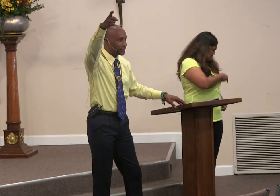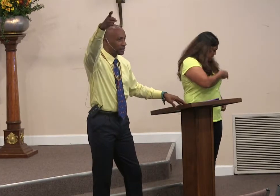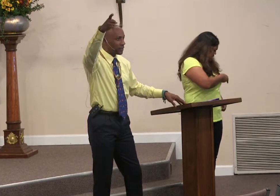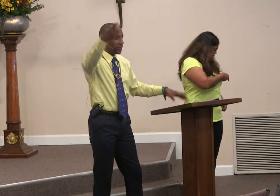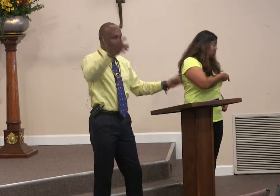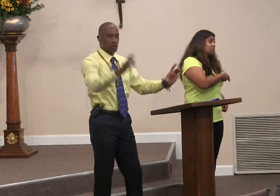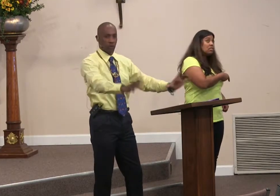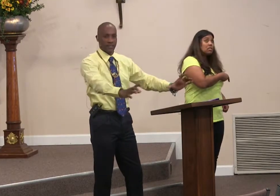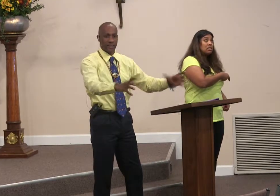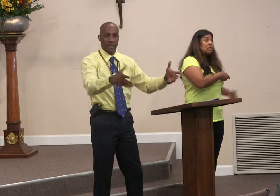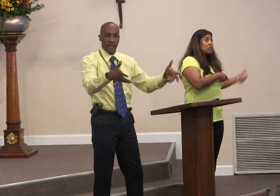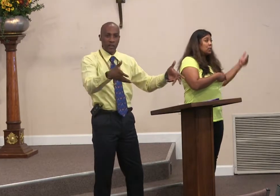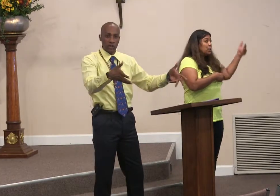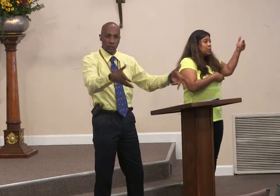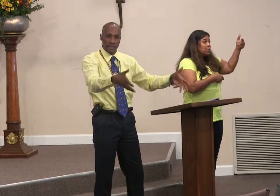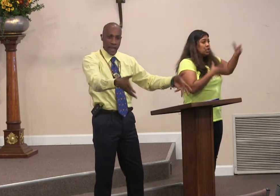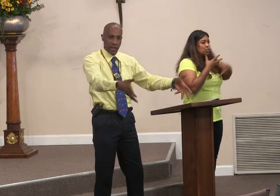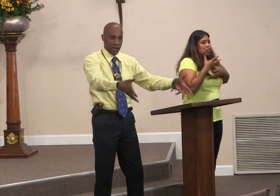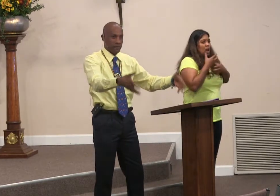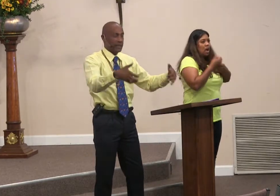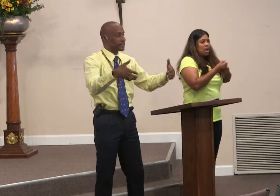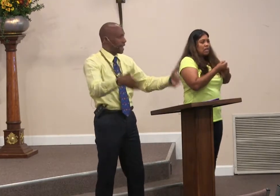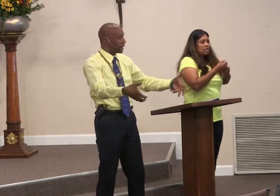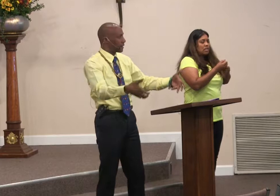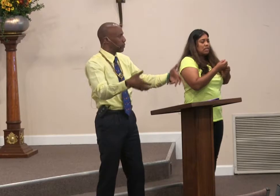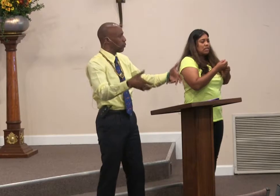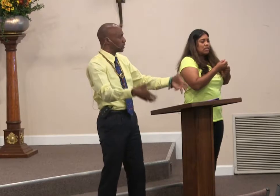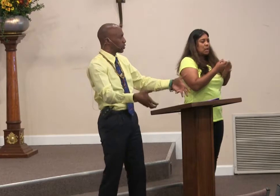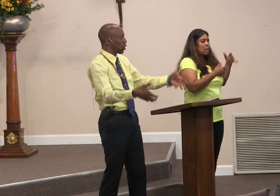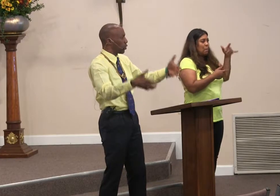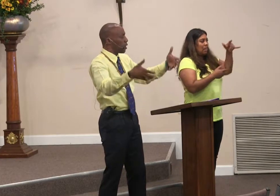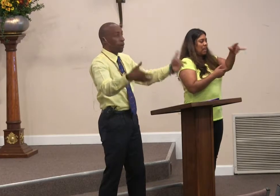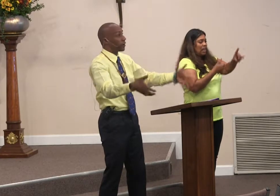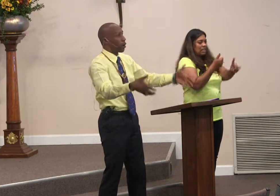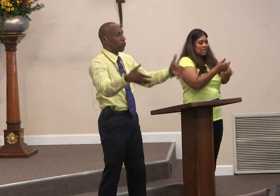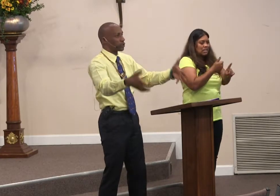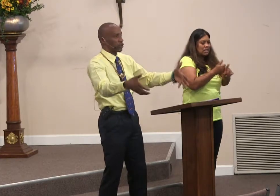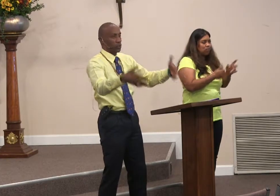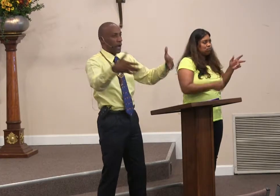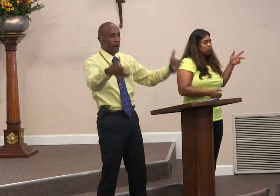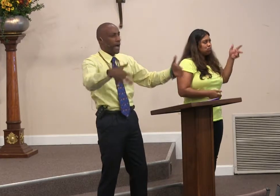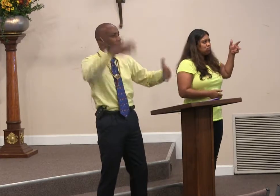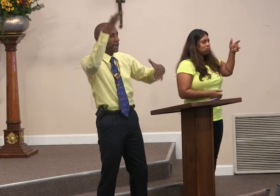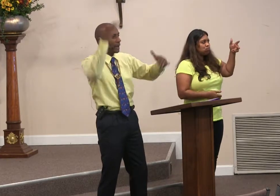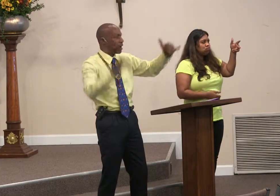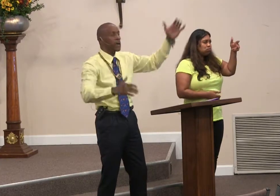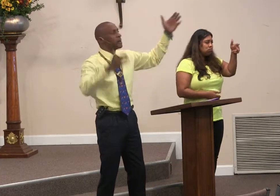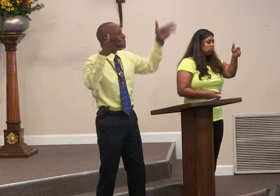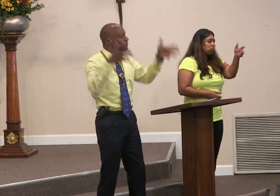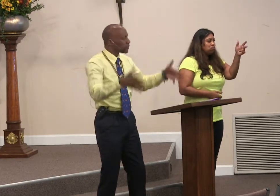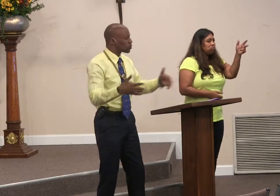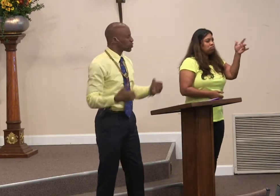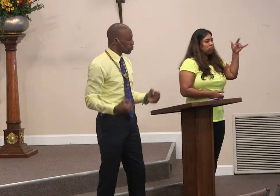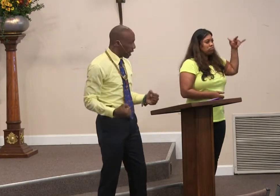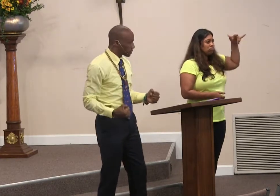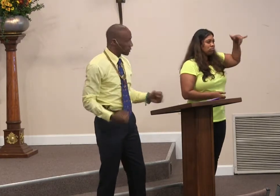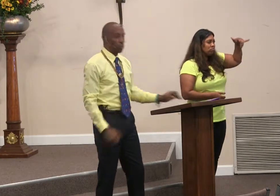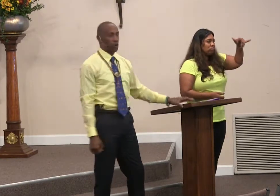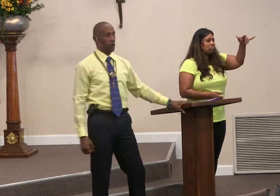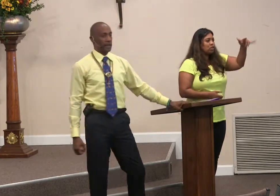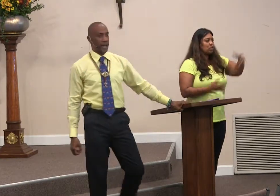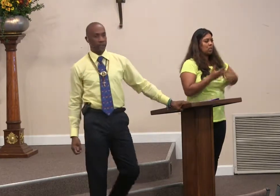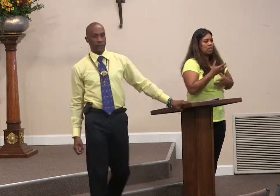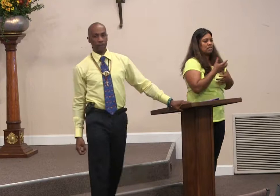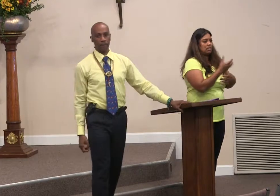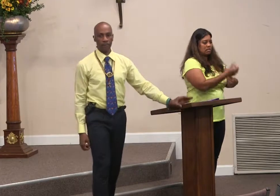plane. They're trusting the instrumentation that is telling them what to go, where to go, what to do, how high, and how. Trust,